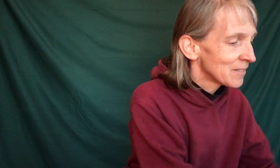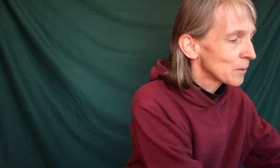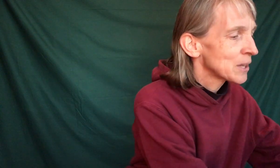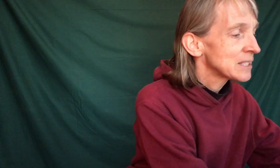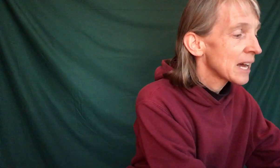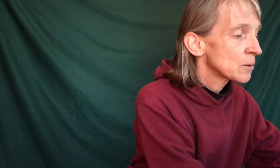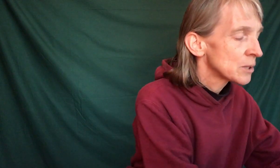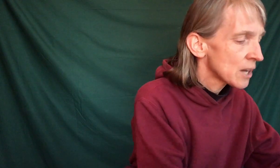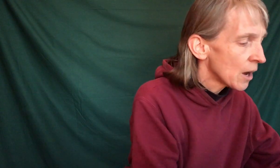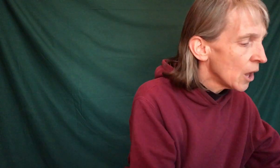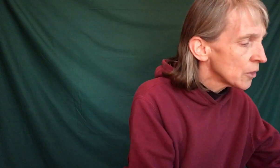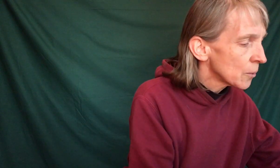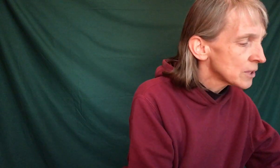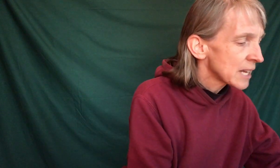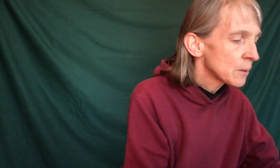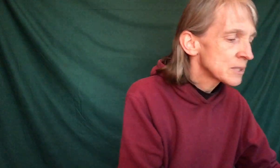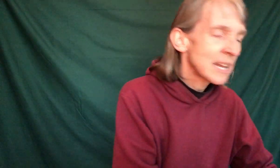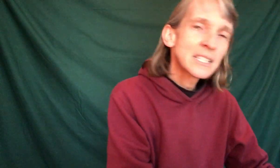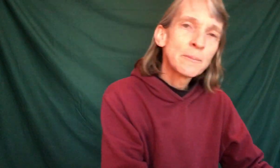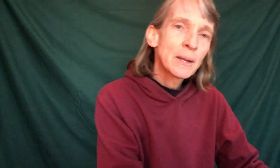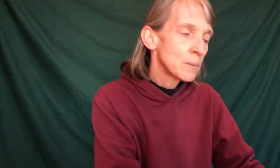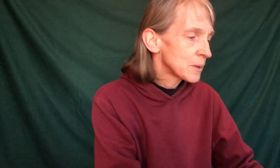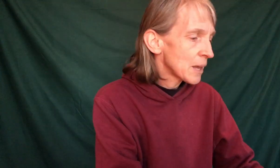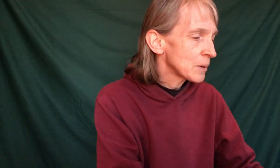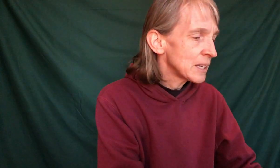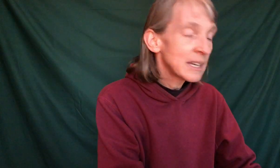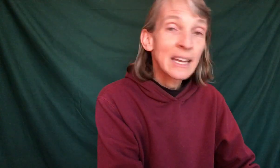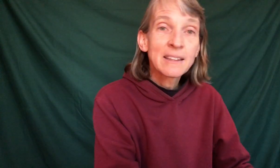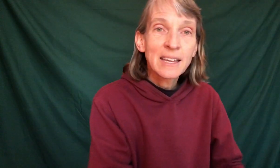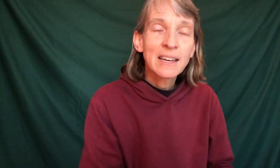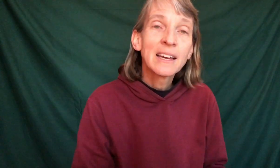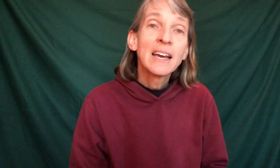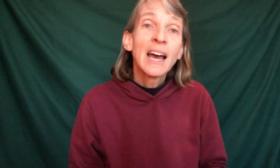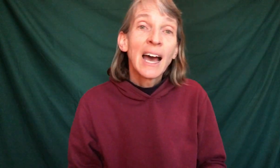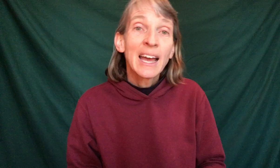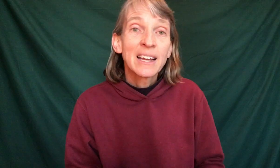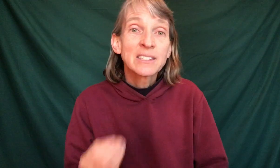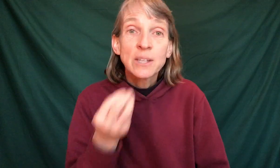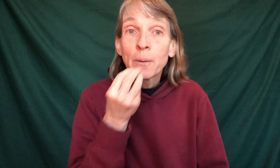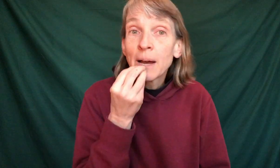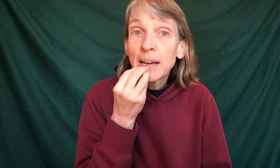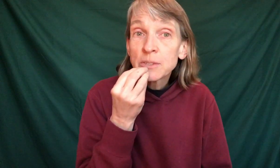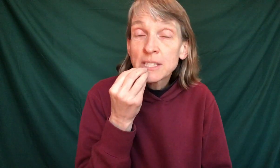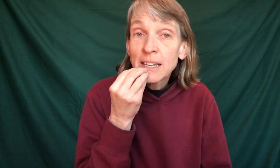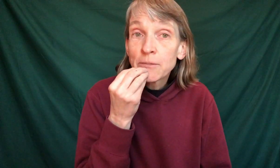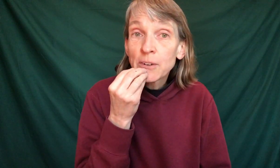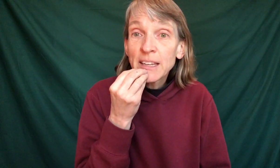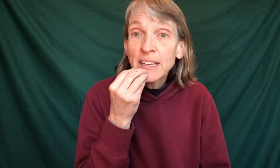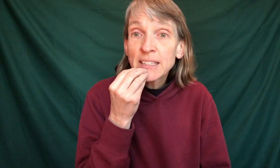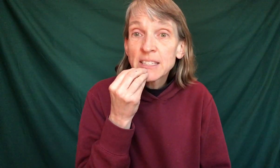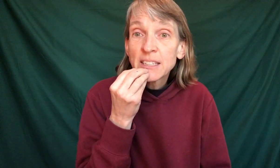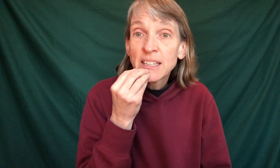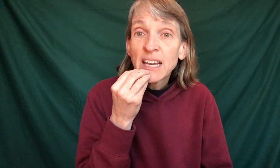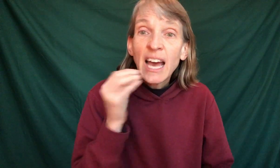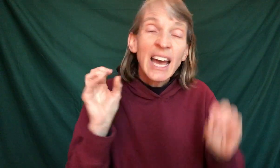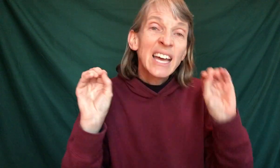what the exact words are. The words say he was sent to bed without eating anything. And so I use the sign for eat and